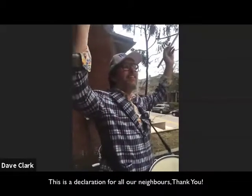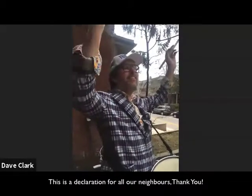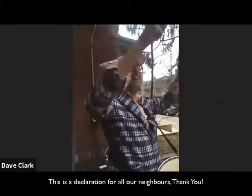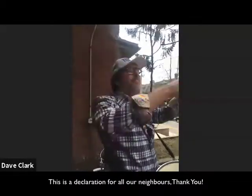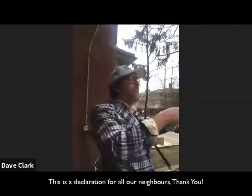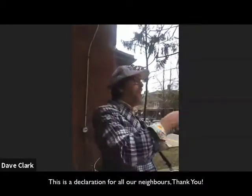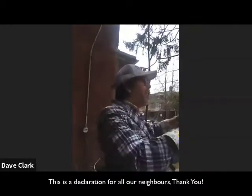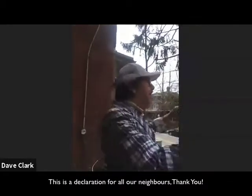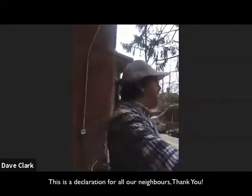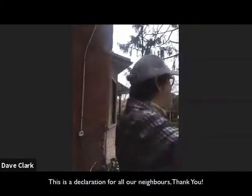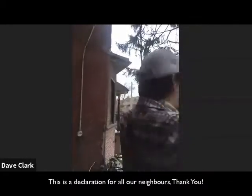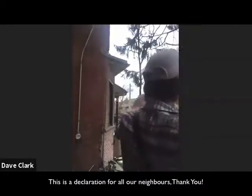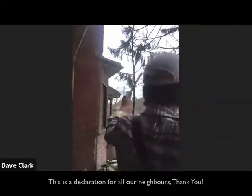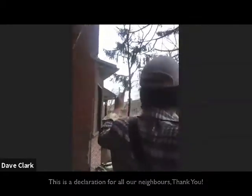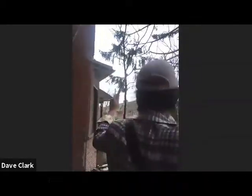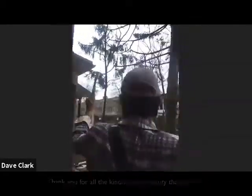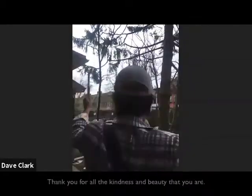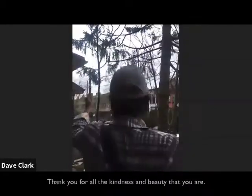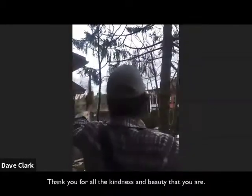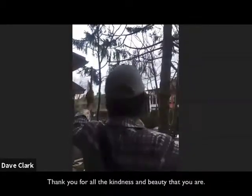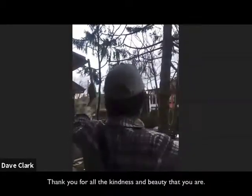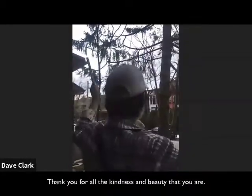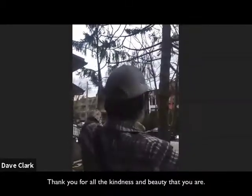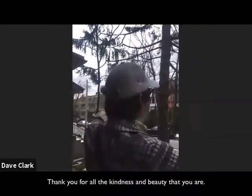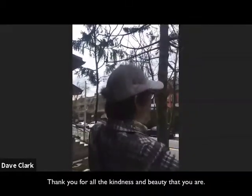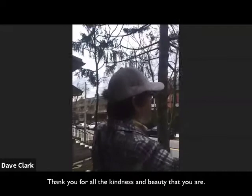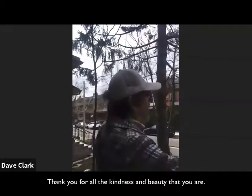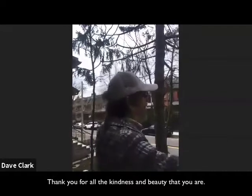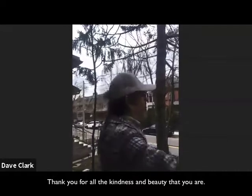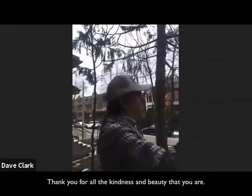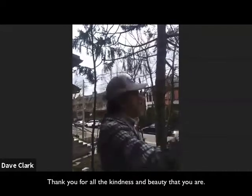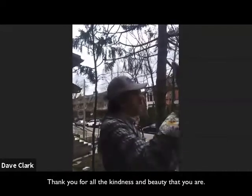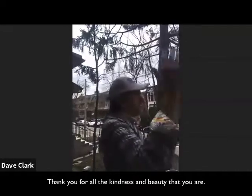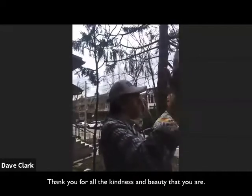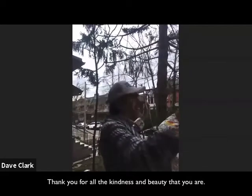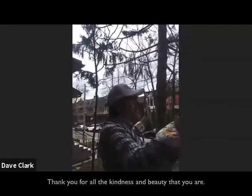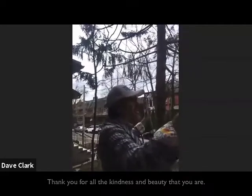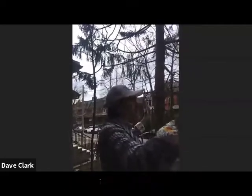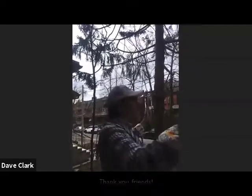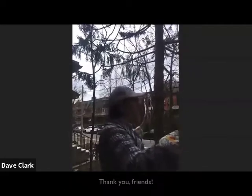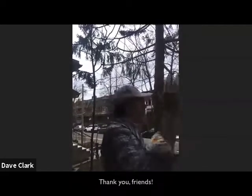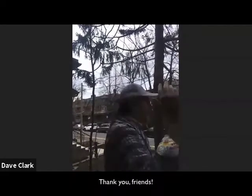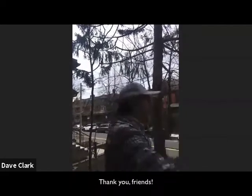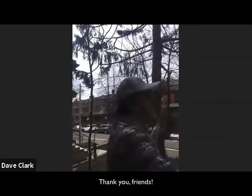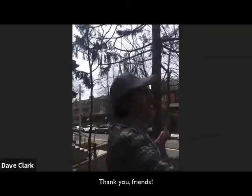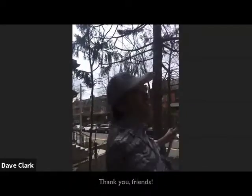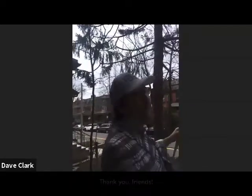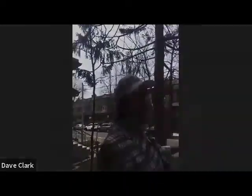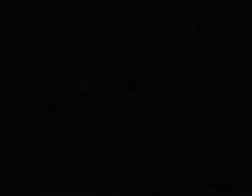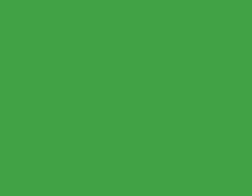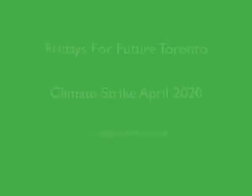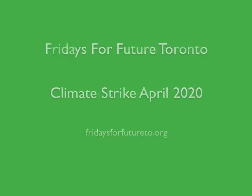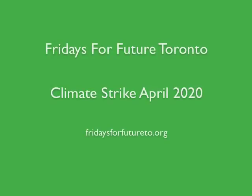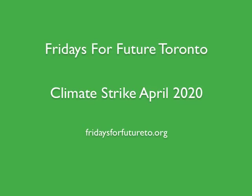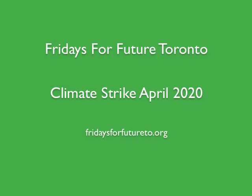declaration of love for all our neighbors. Neighbors, thank you. Thank you for all the kindness and beauty that you are. Thank you,